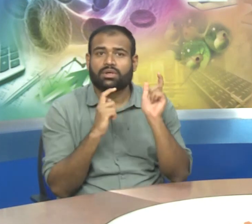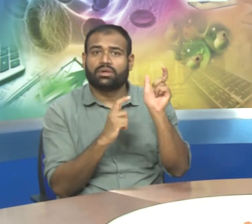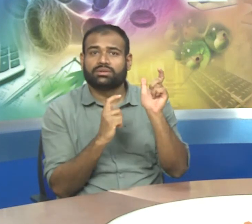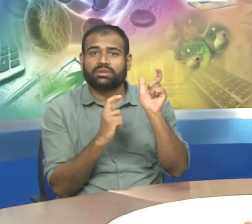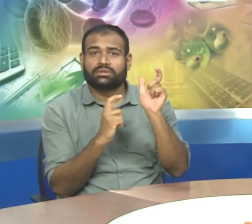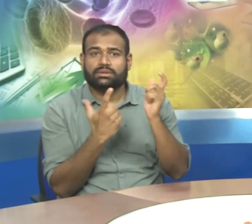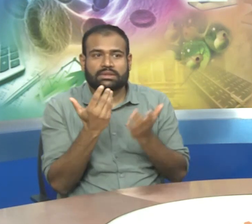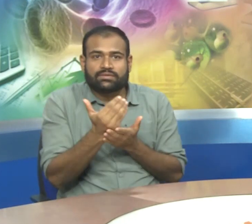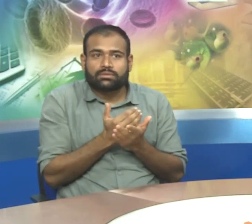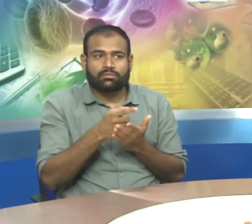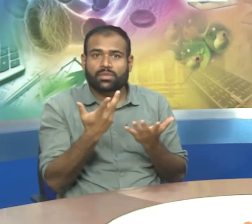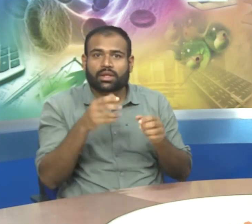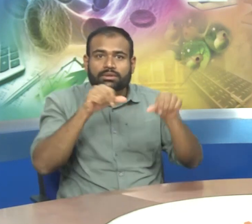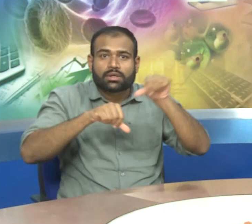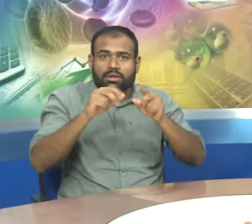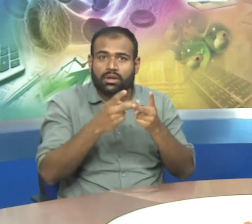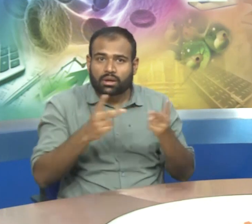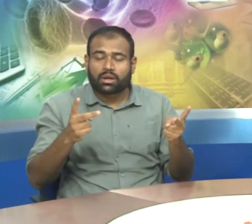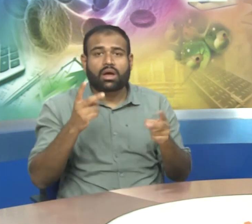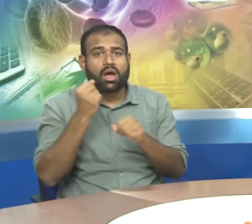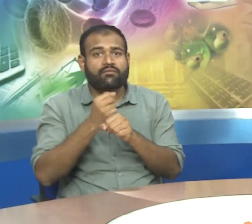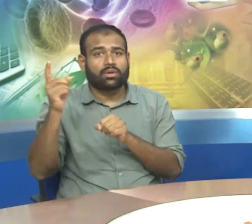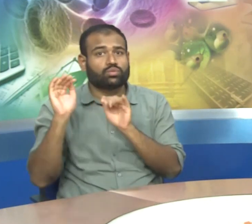areas of space sciences,